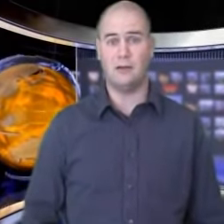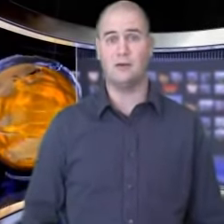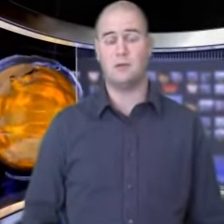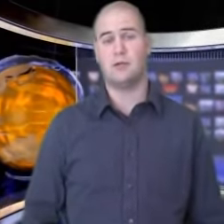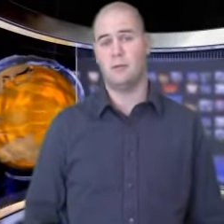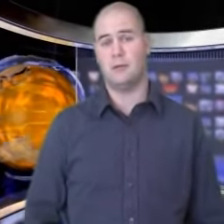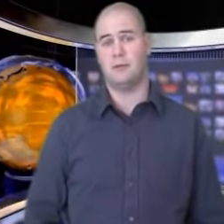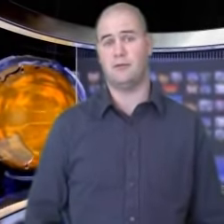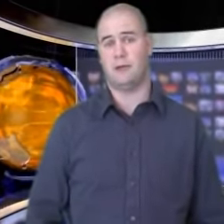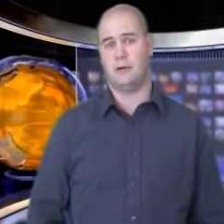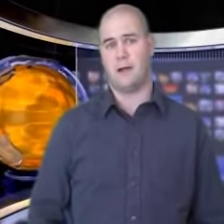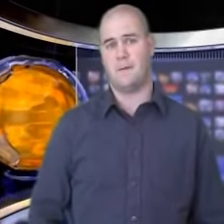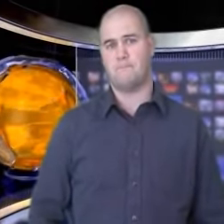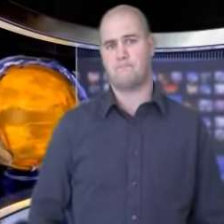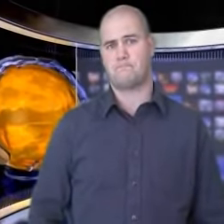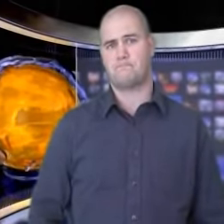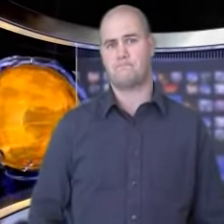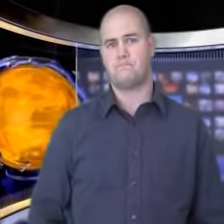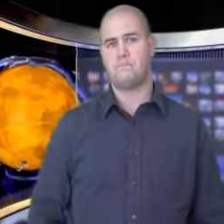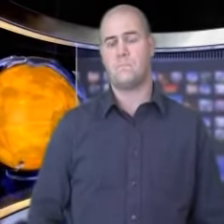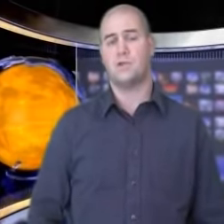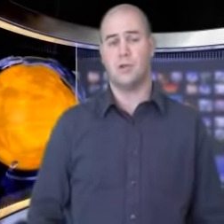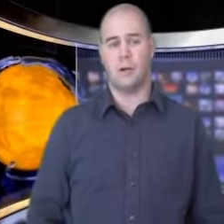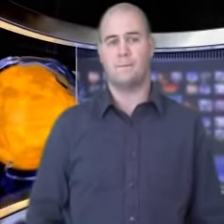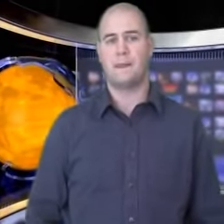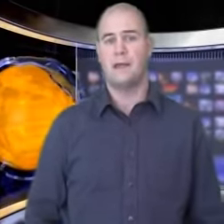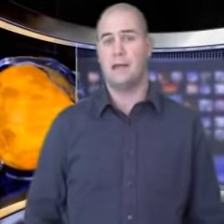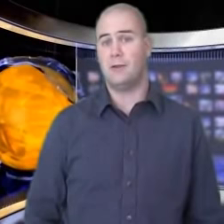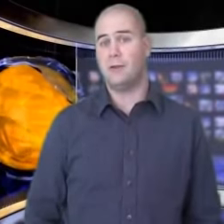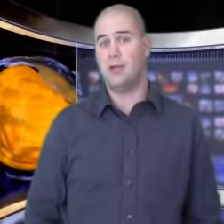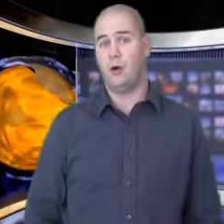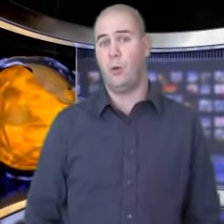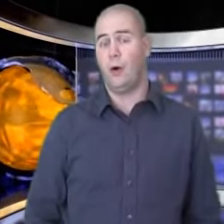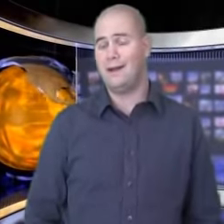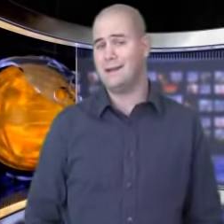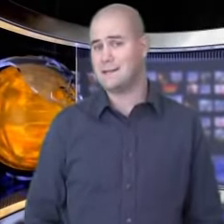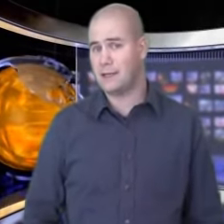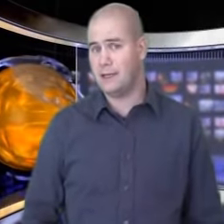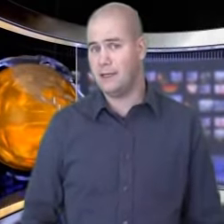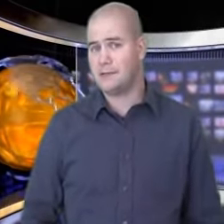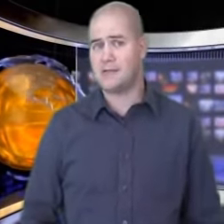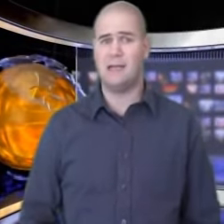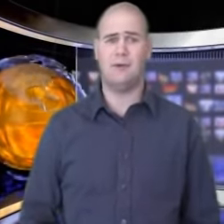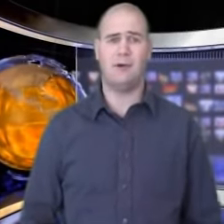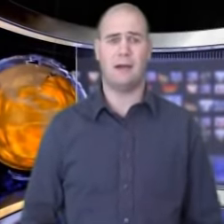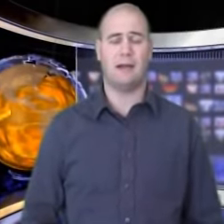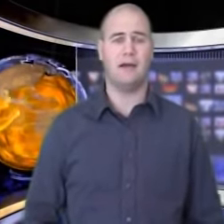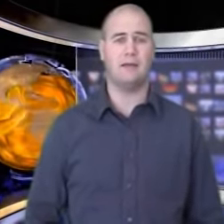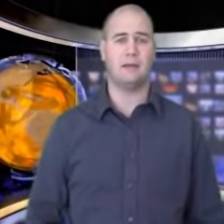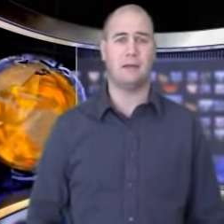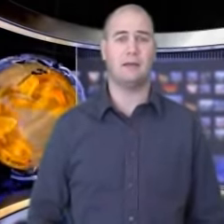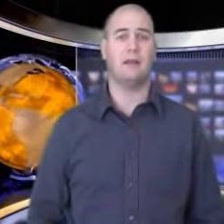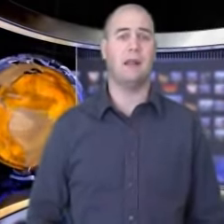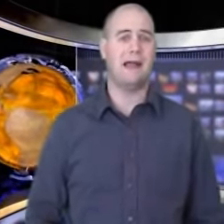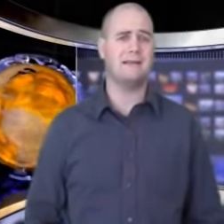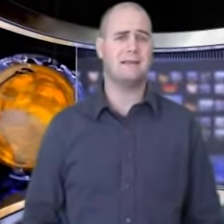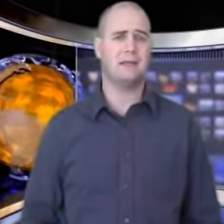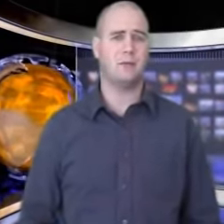we should be able to figure it out. So now that we know what density is and we know how to calculate it, the last thing that we need